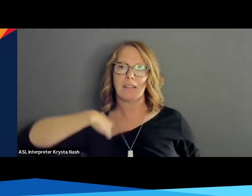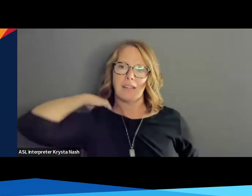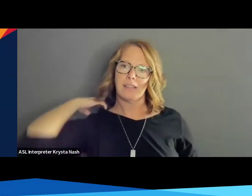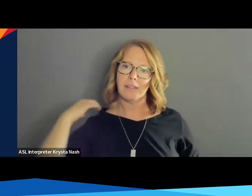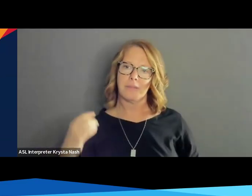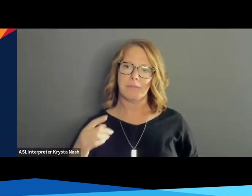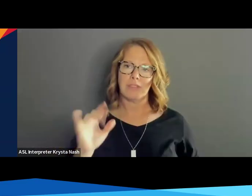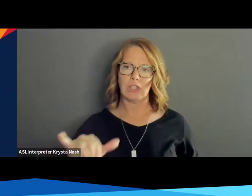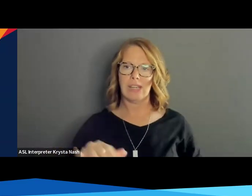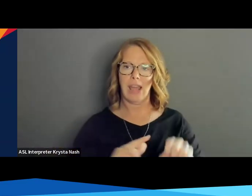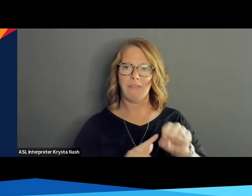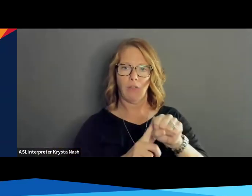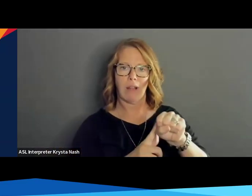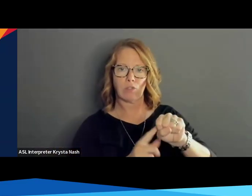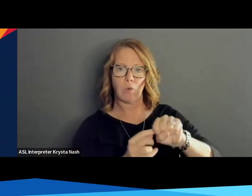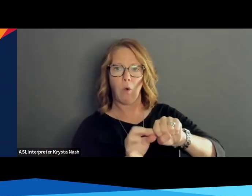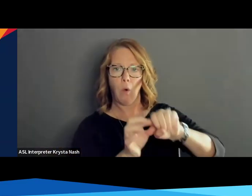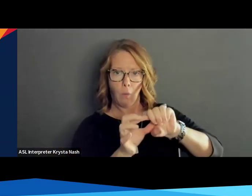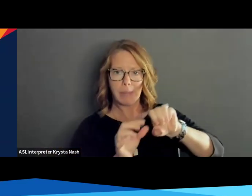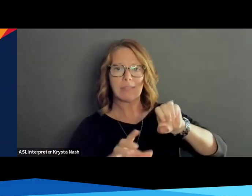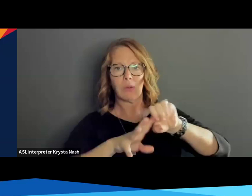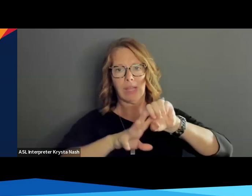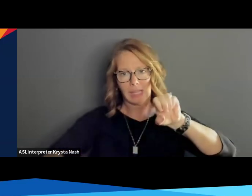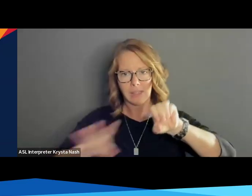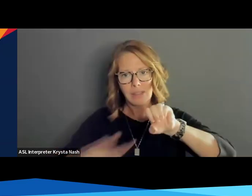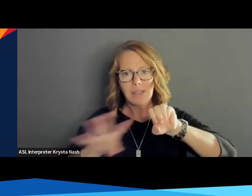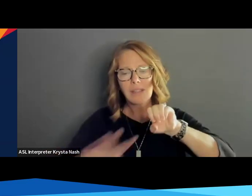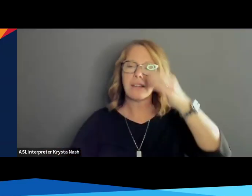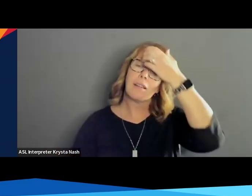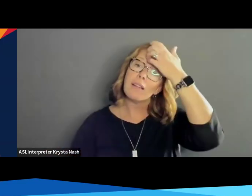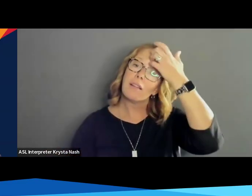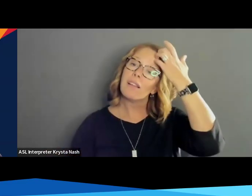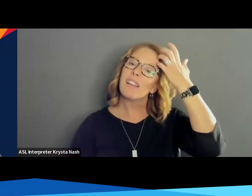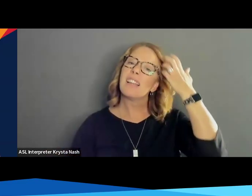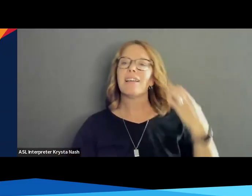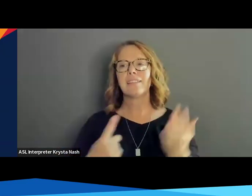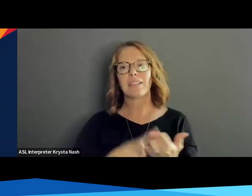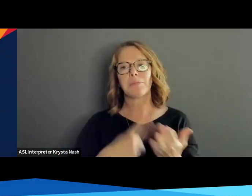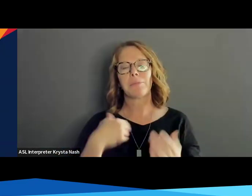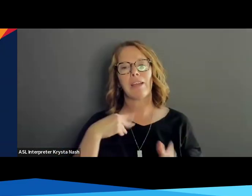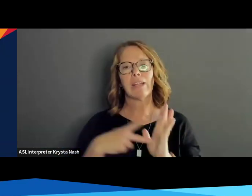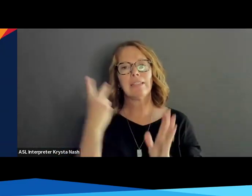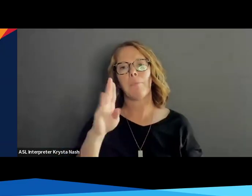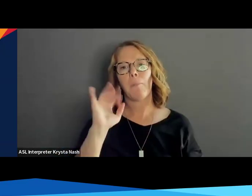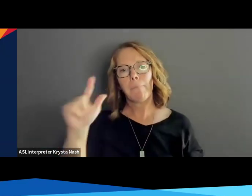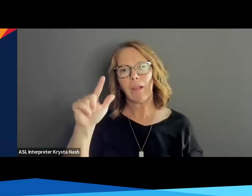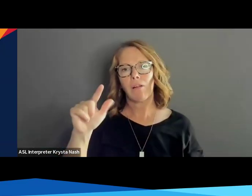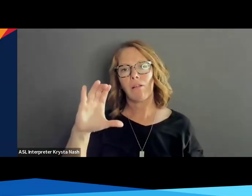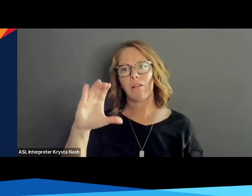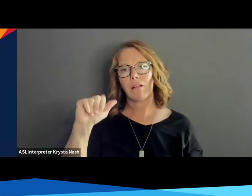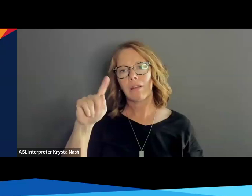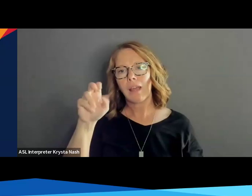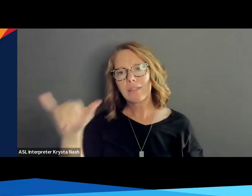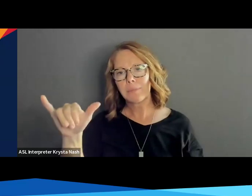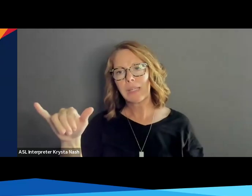that rectal area open now so that can come out. Sometimes they'll have a double barrel colostomy where they put both